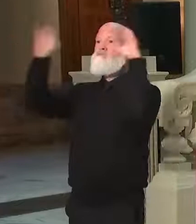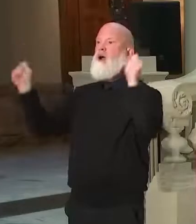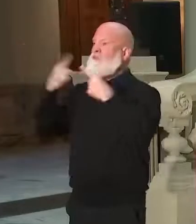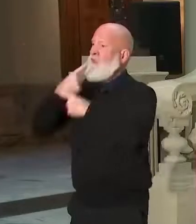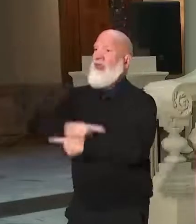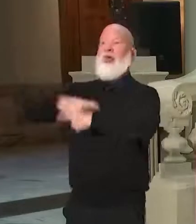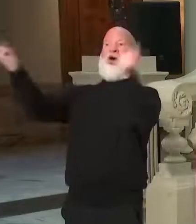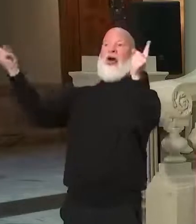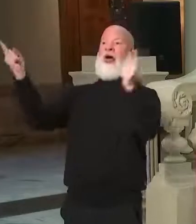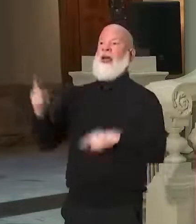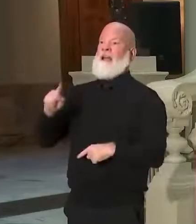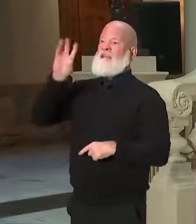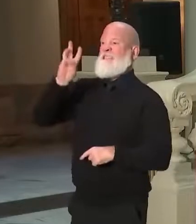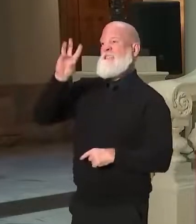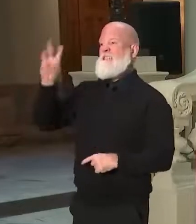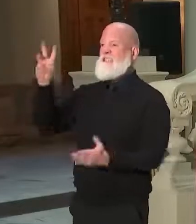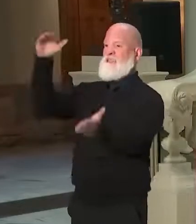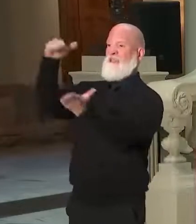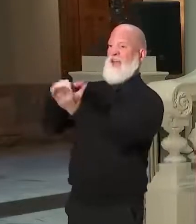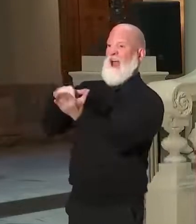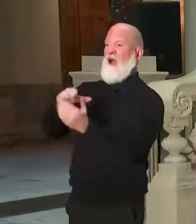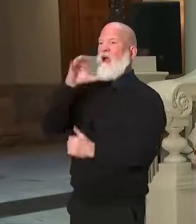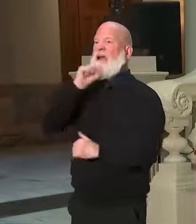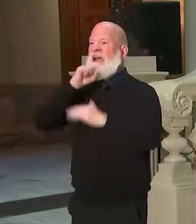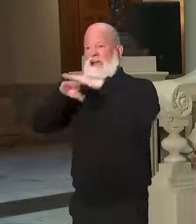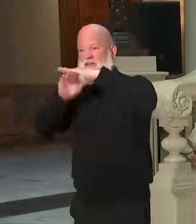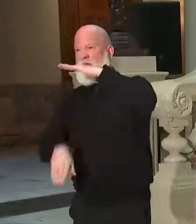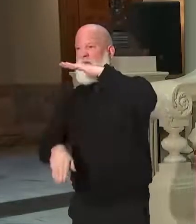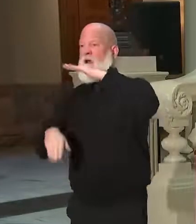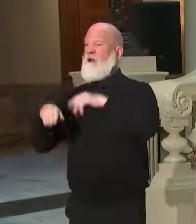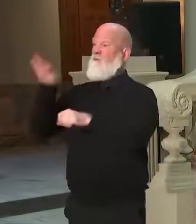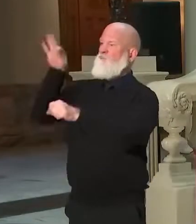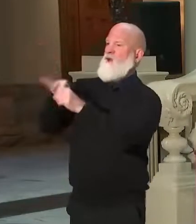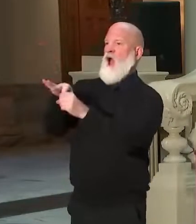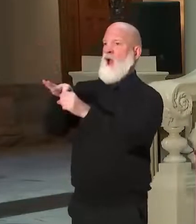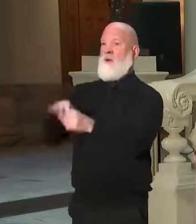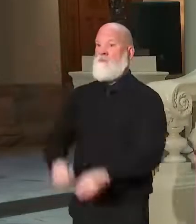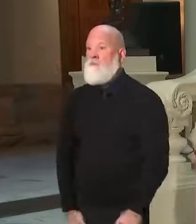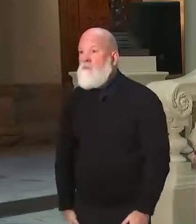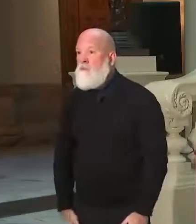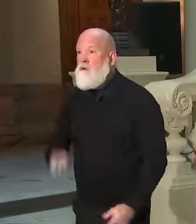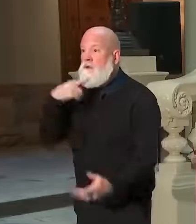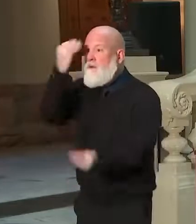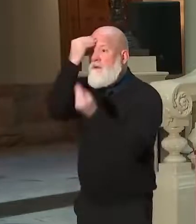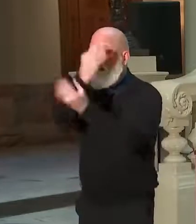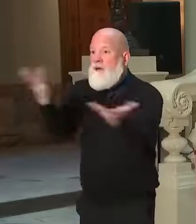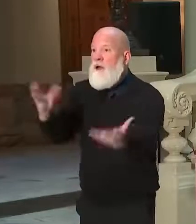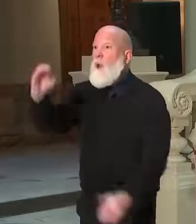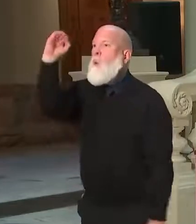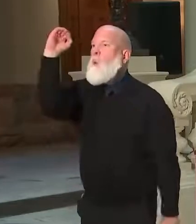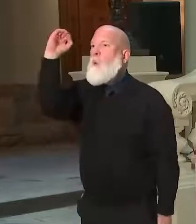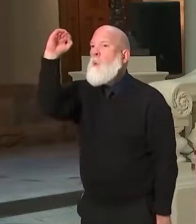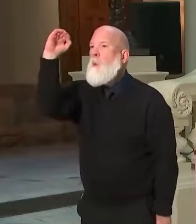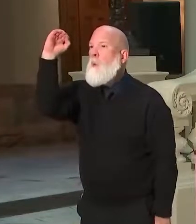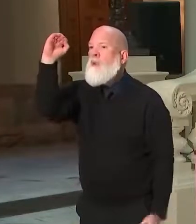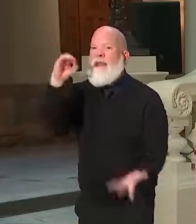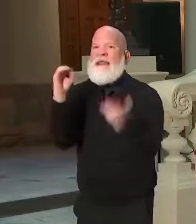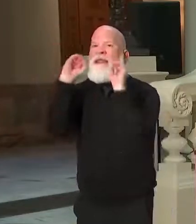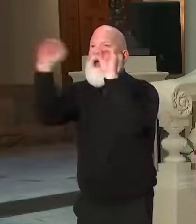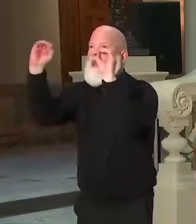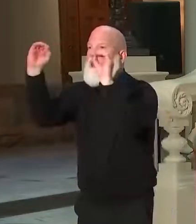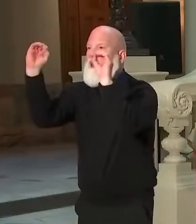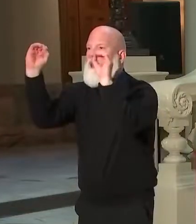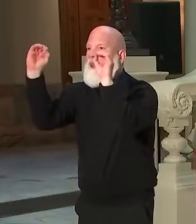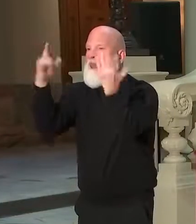66,248 people below the age of 18 voted. The actual number is 0. Let me be clear, 66,000 versus